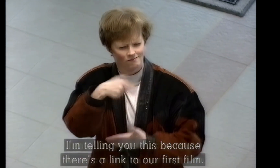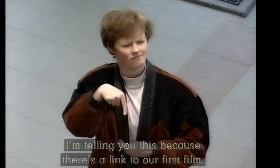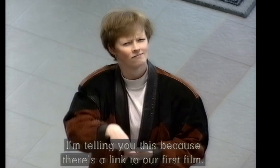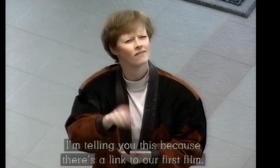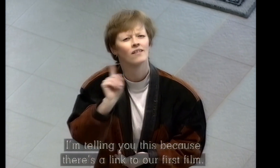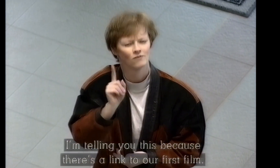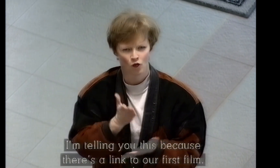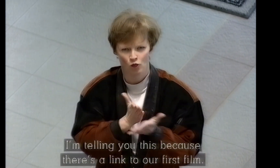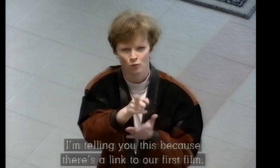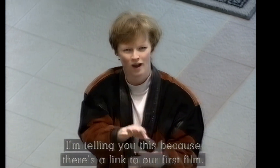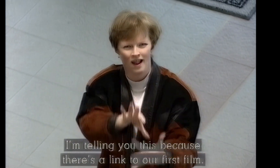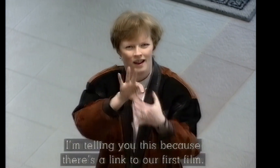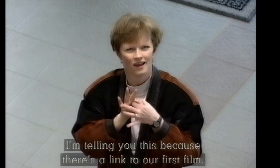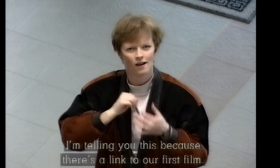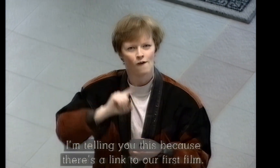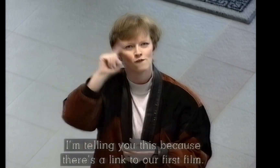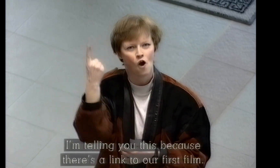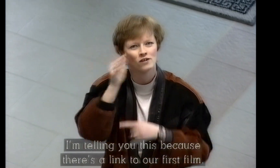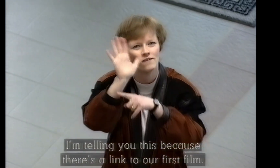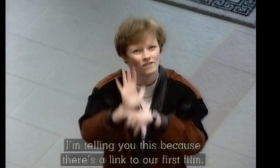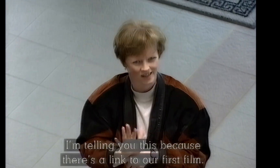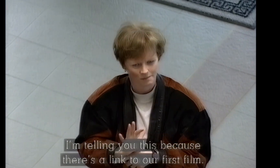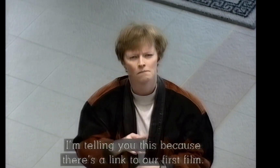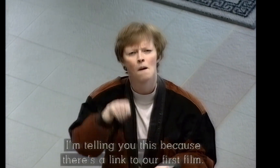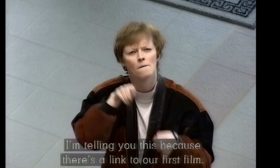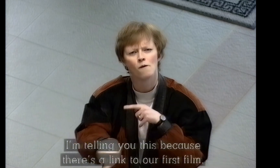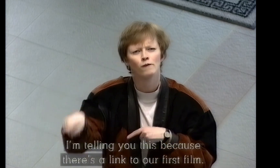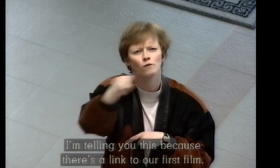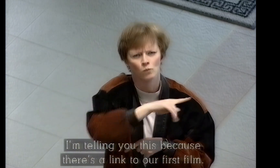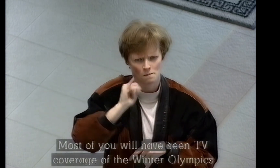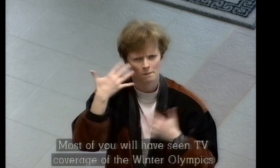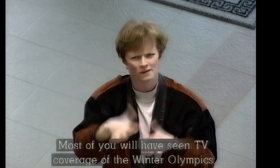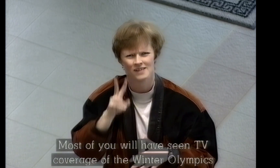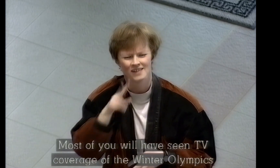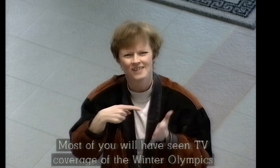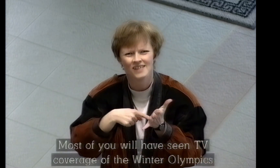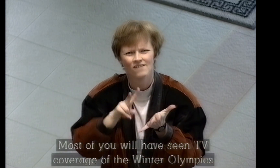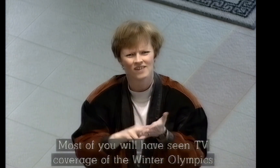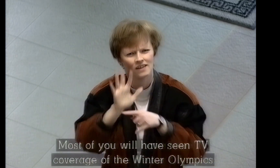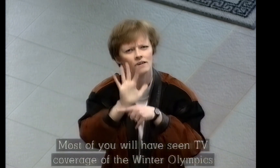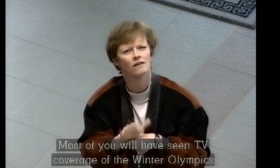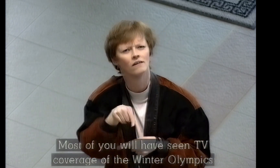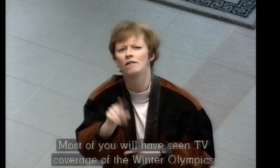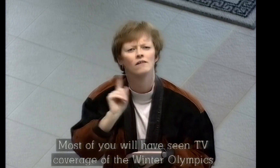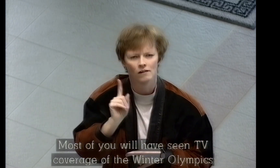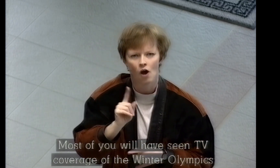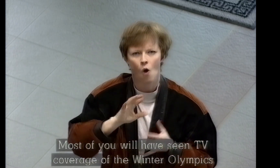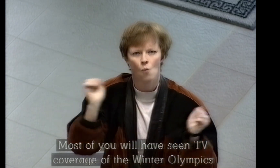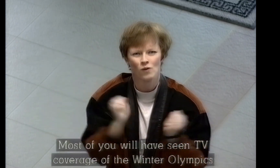Now, I'm only telling you all this because there's a link to our first film. I'm sure that most of you will have seen television coverage